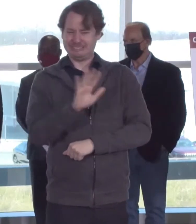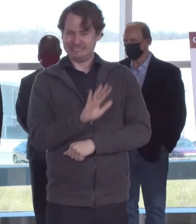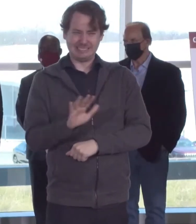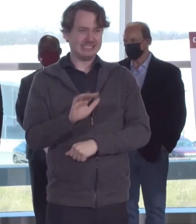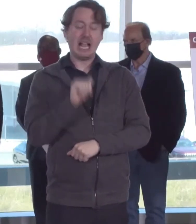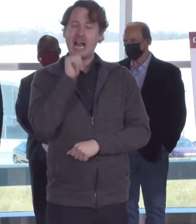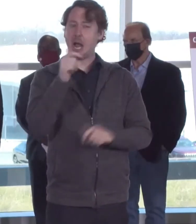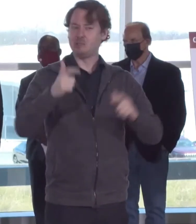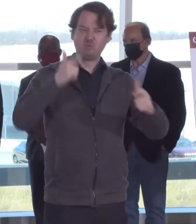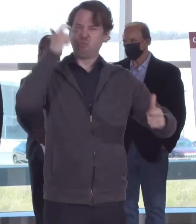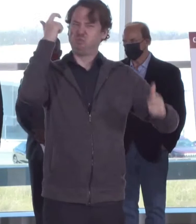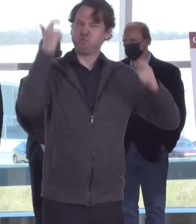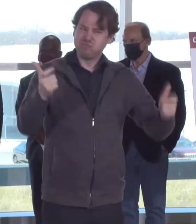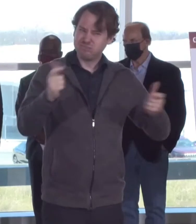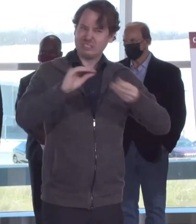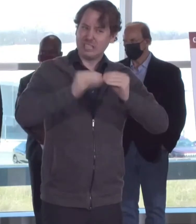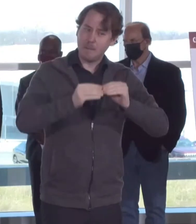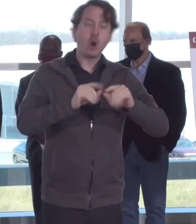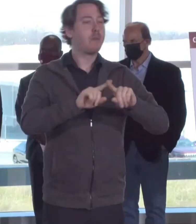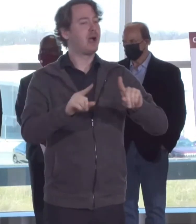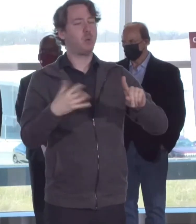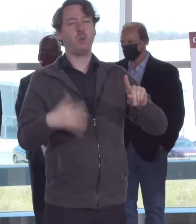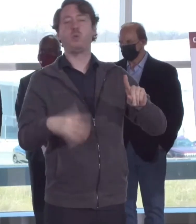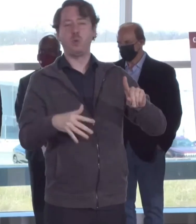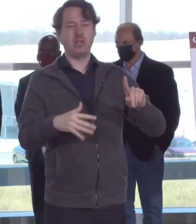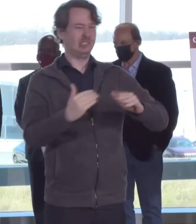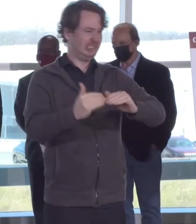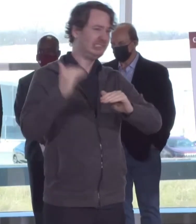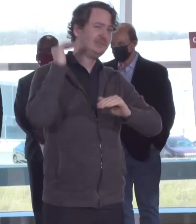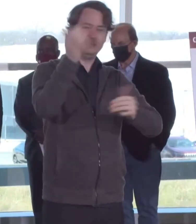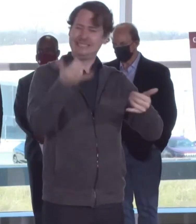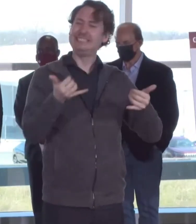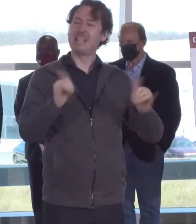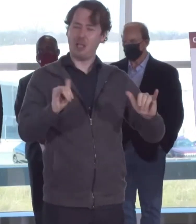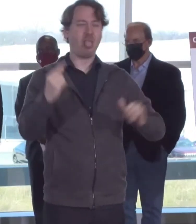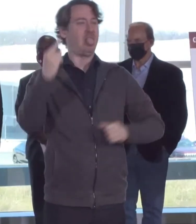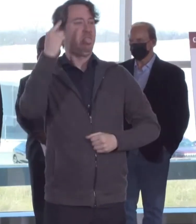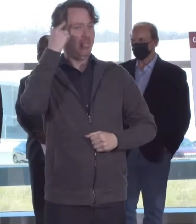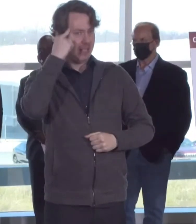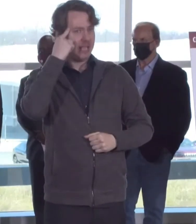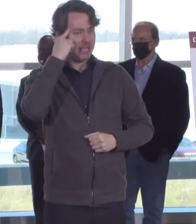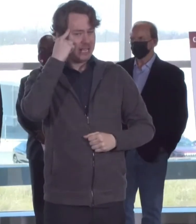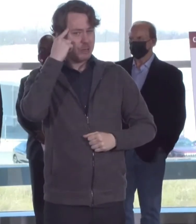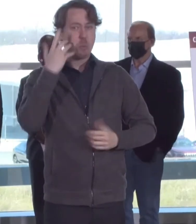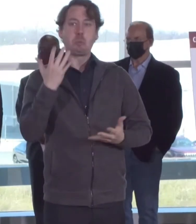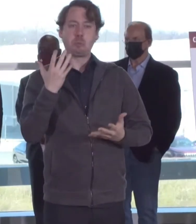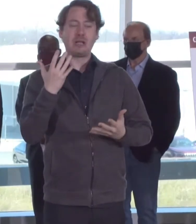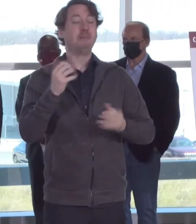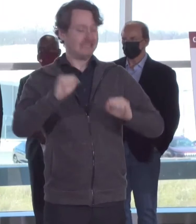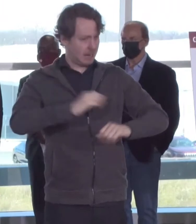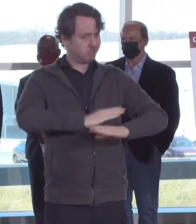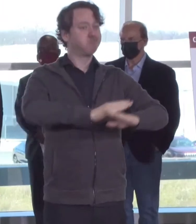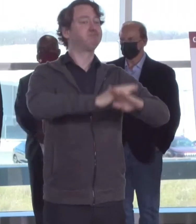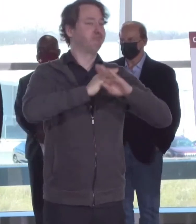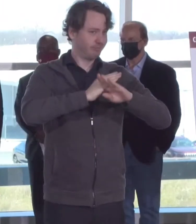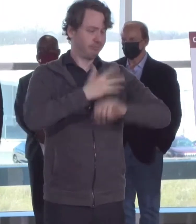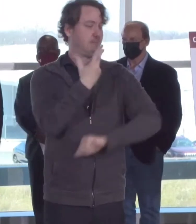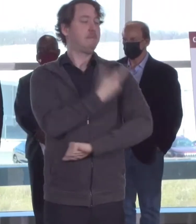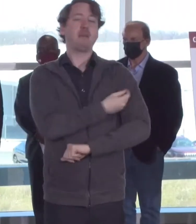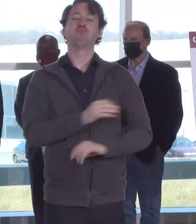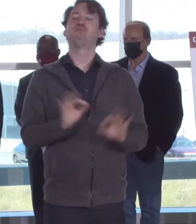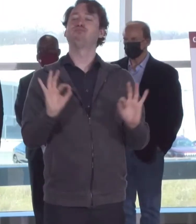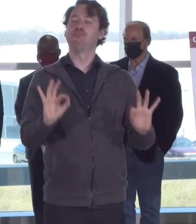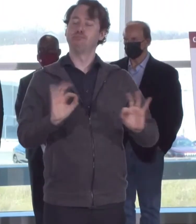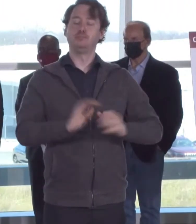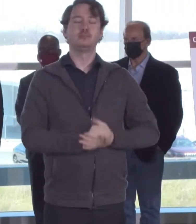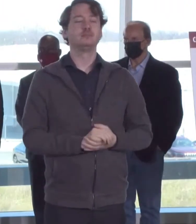not an enormous number, but it's entirely too many when you consider that this is completely preventable.